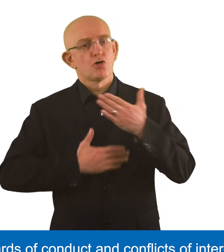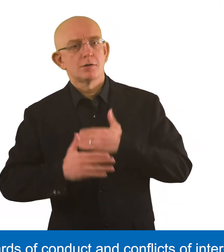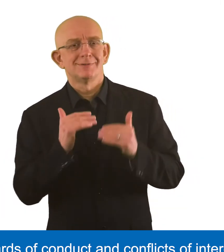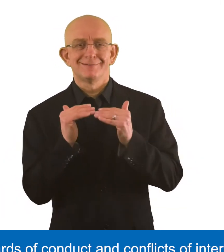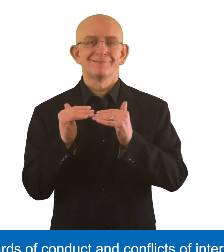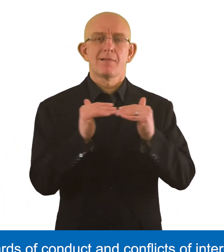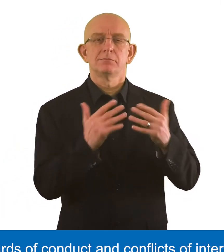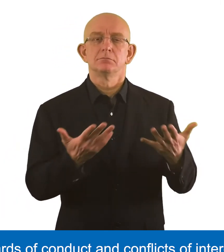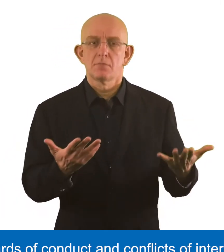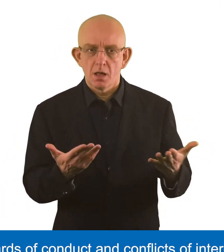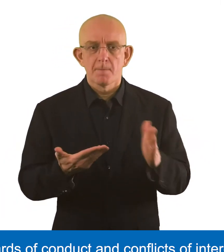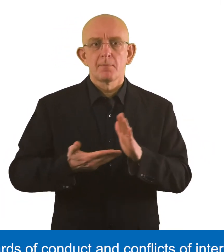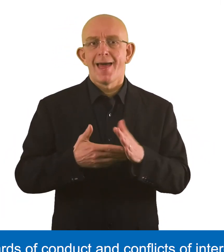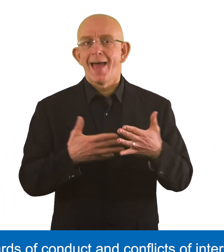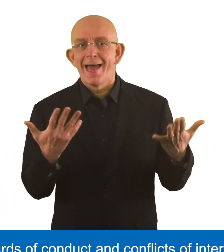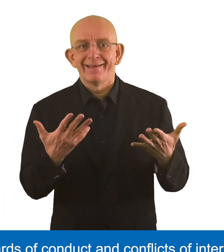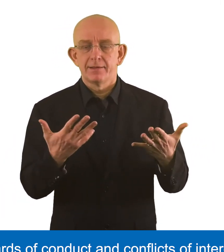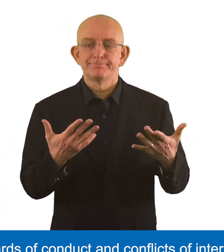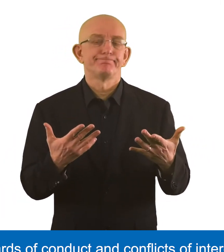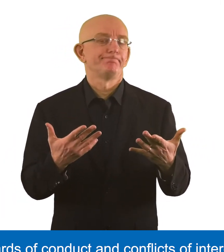Standards of conduct and conflicts of interest.